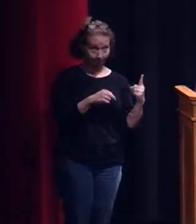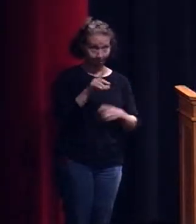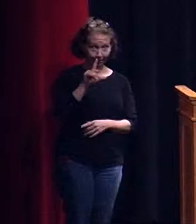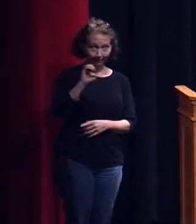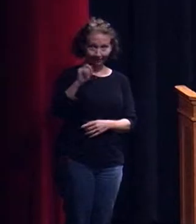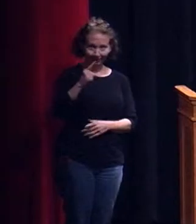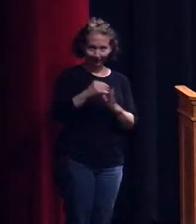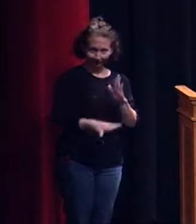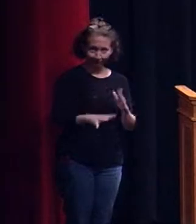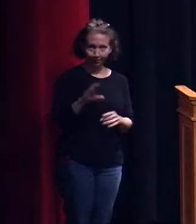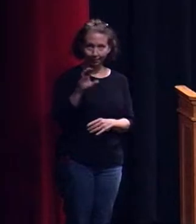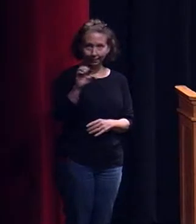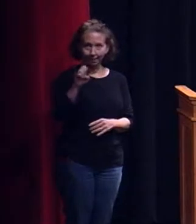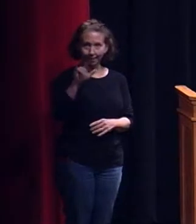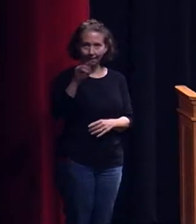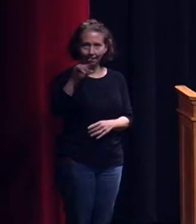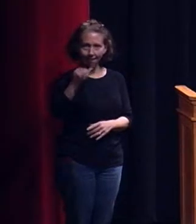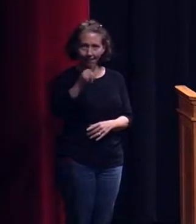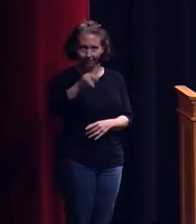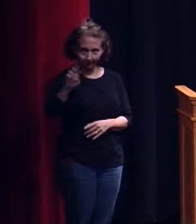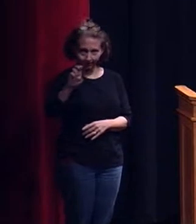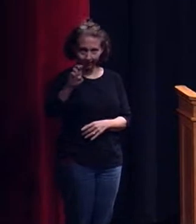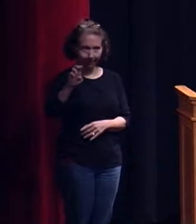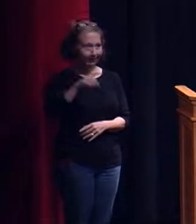today, Eliana Lee.